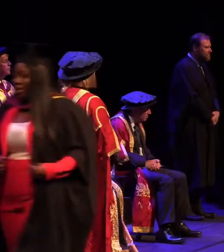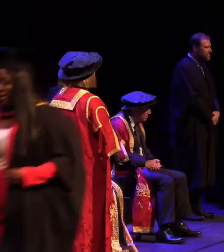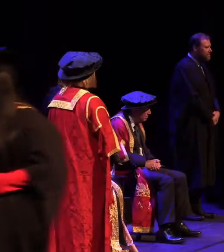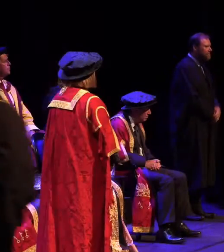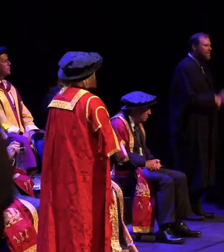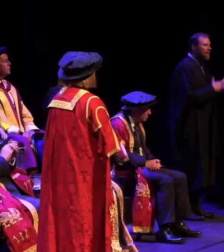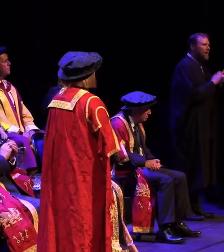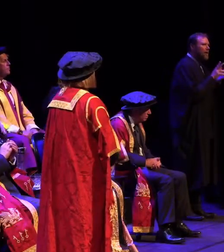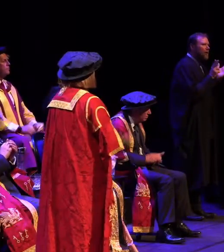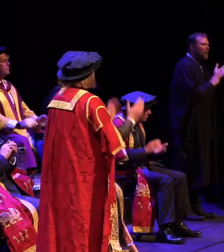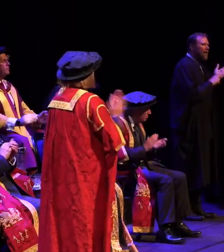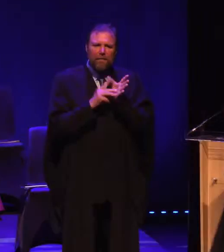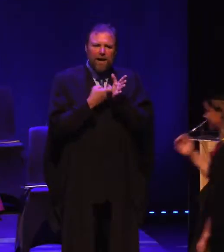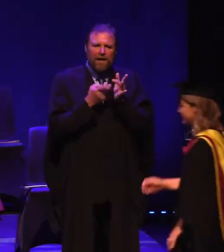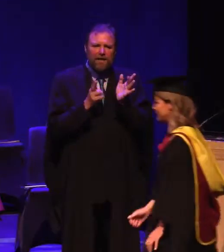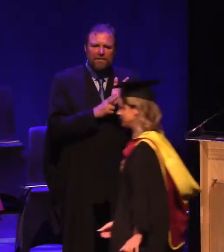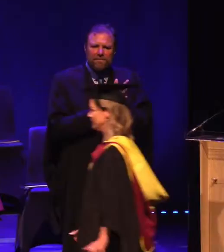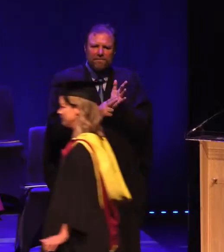Priyan Marin.